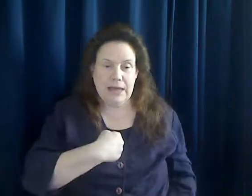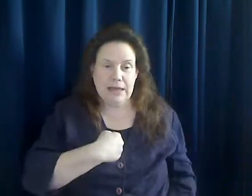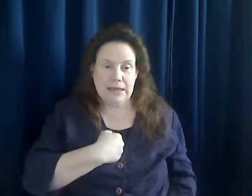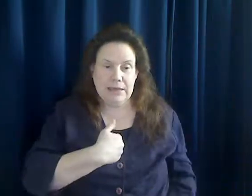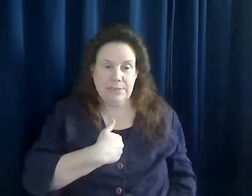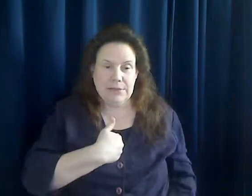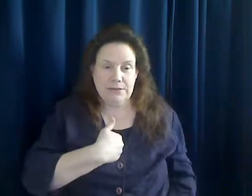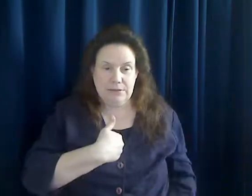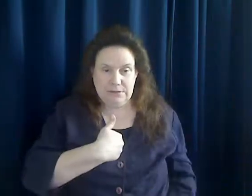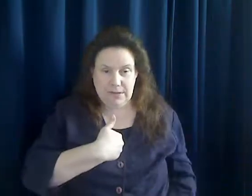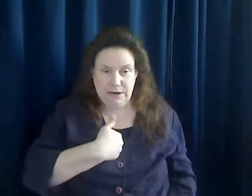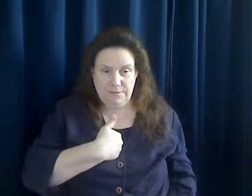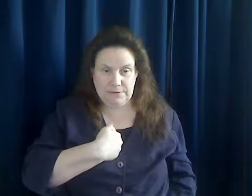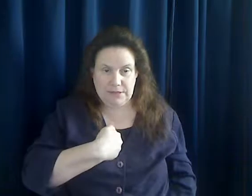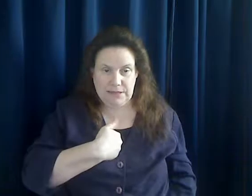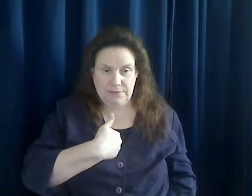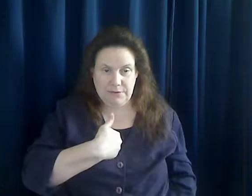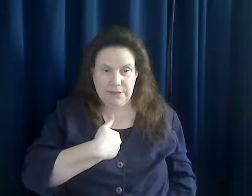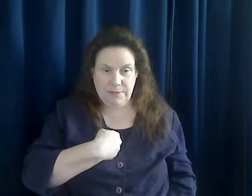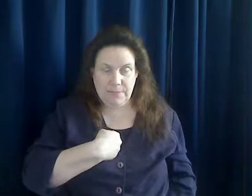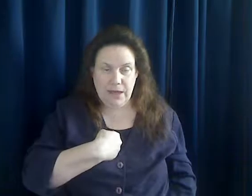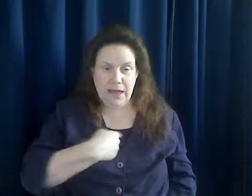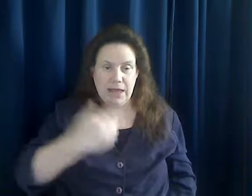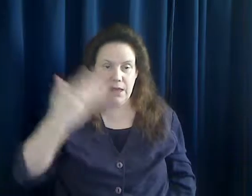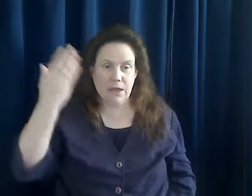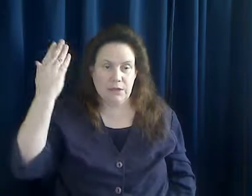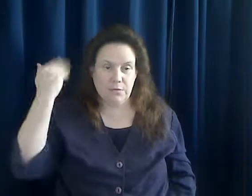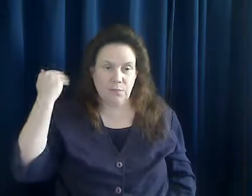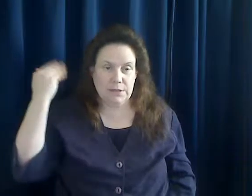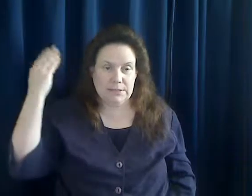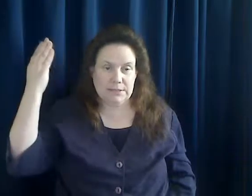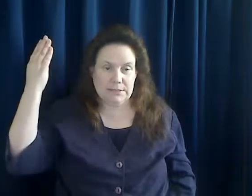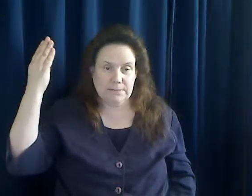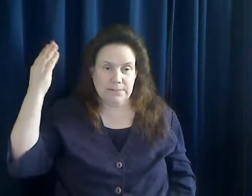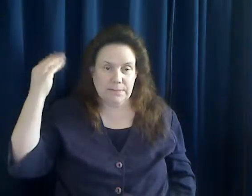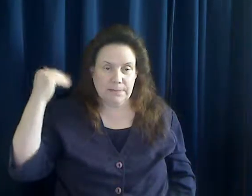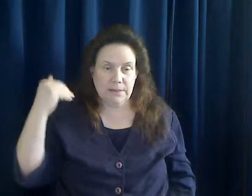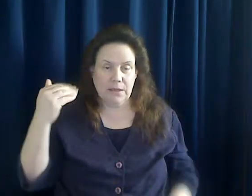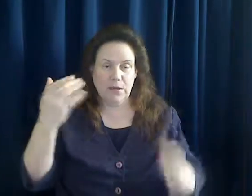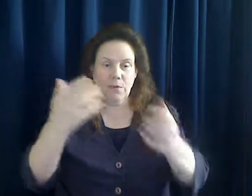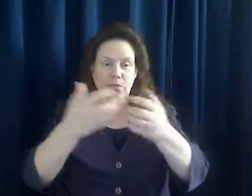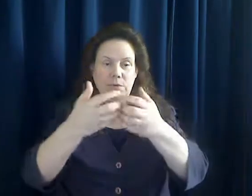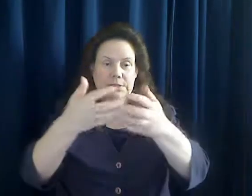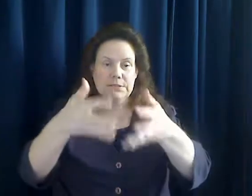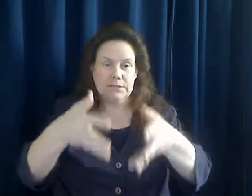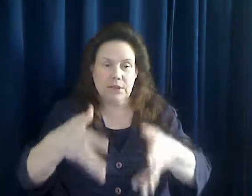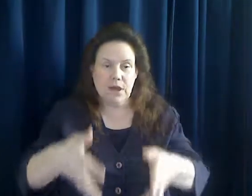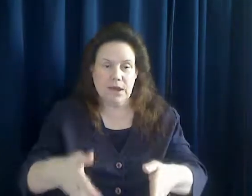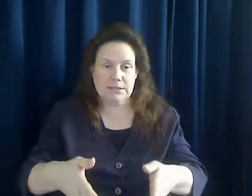I, and be careful not to have your thumb up, I once was